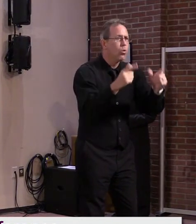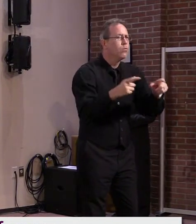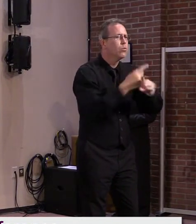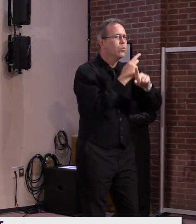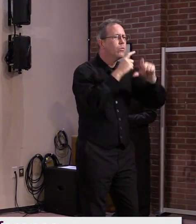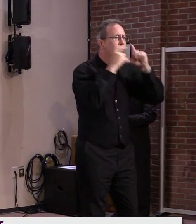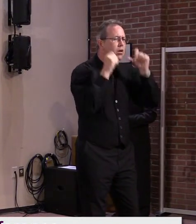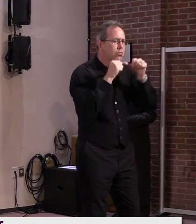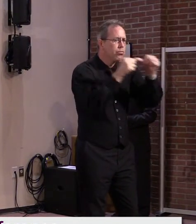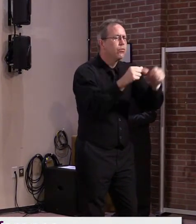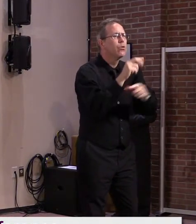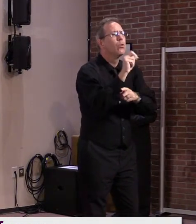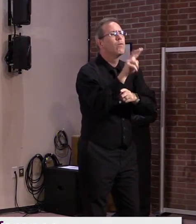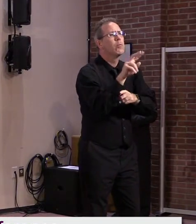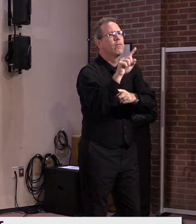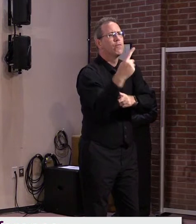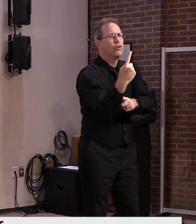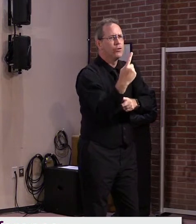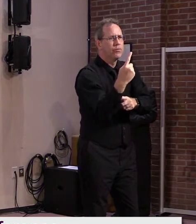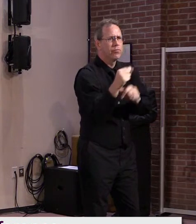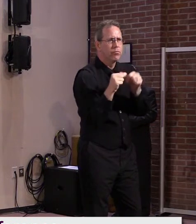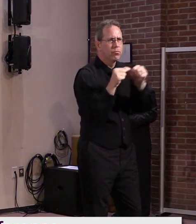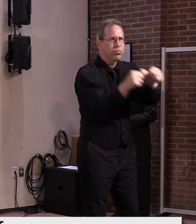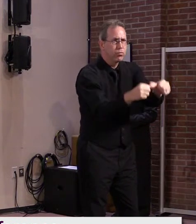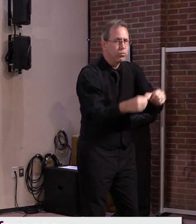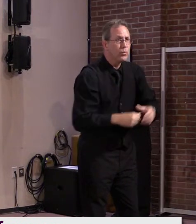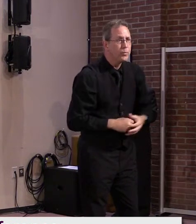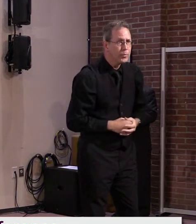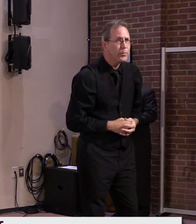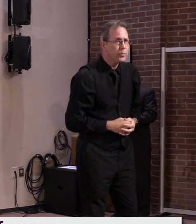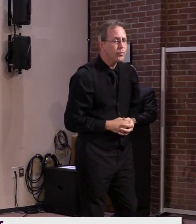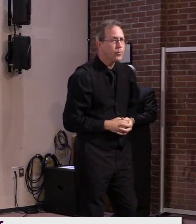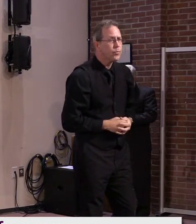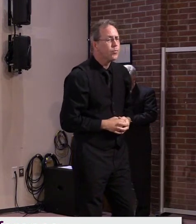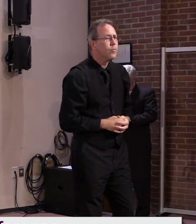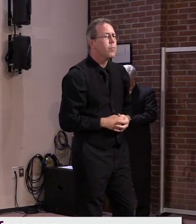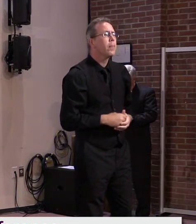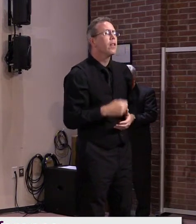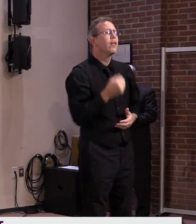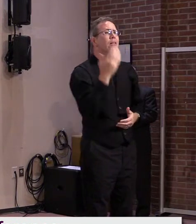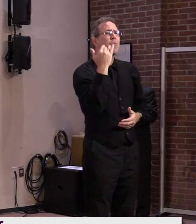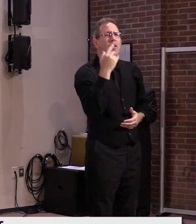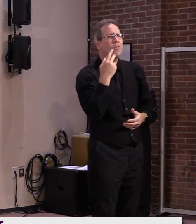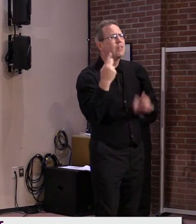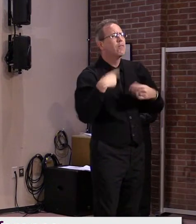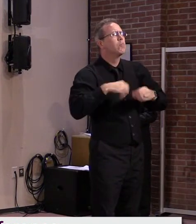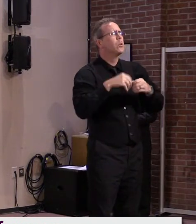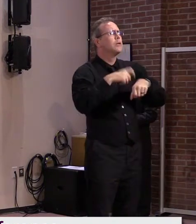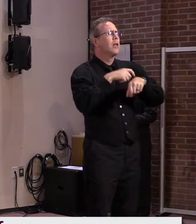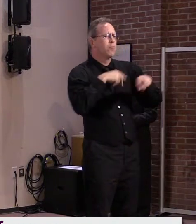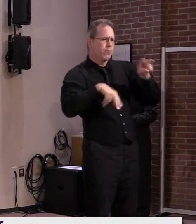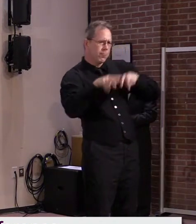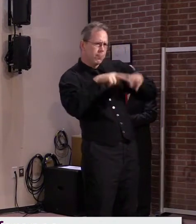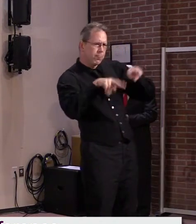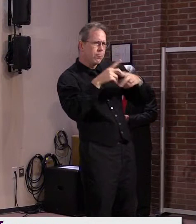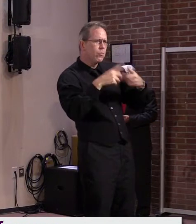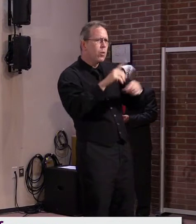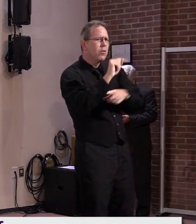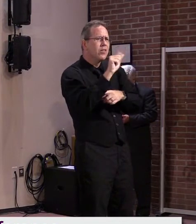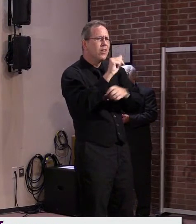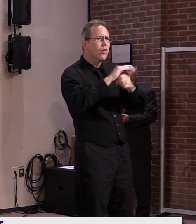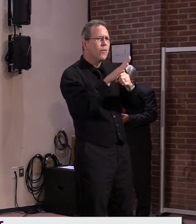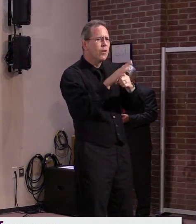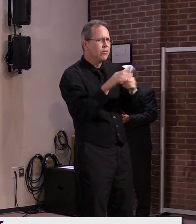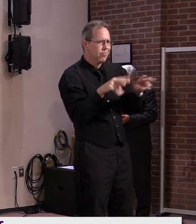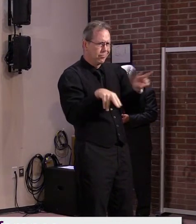until November 1st. Again, this will give us more time to watch this Delta wave, and fortunately,